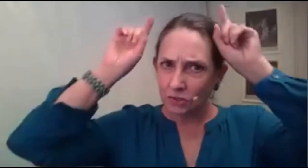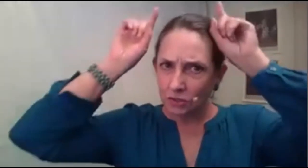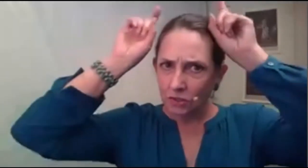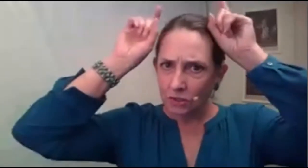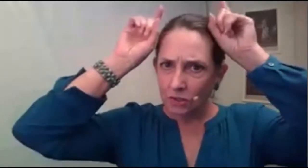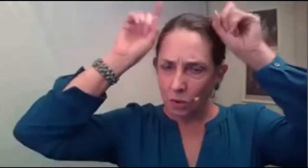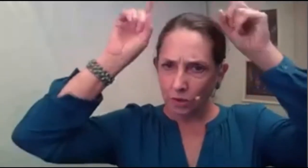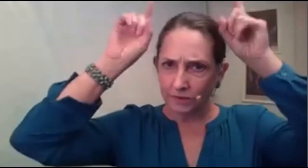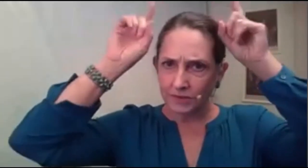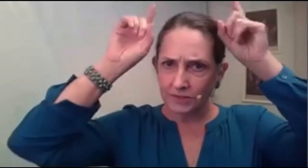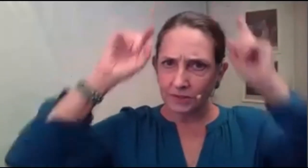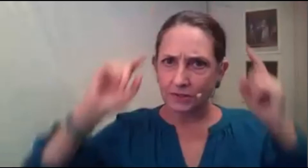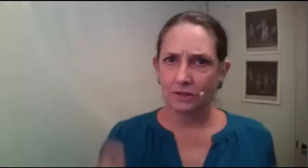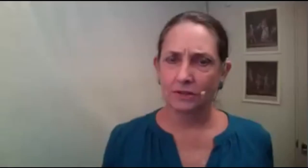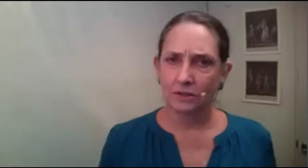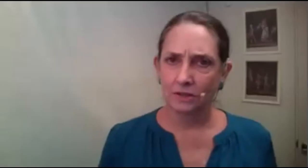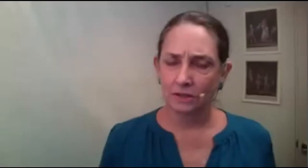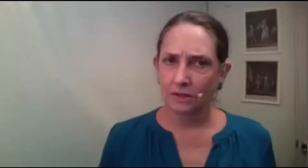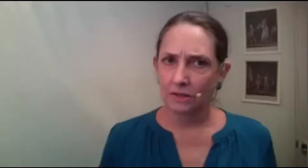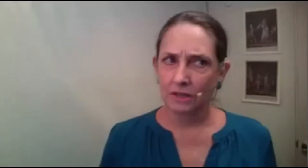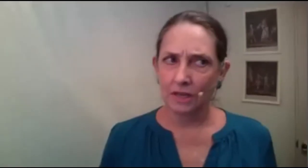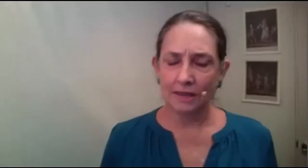noticed horns.